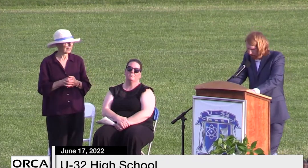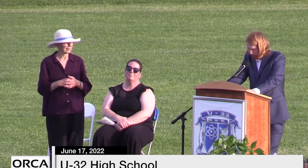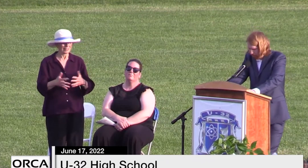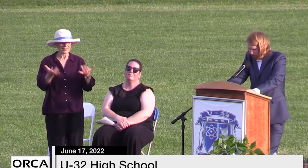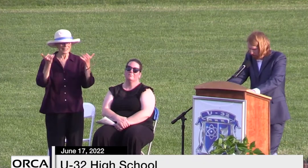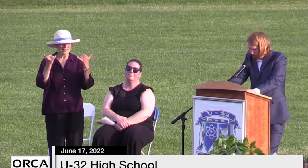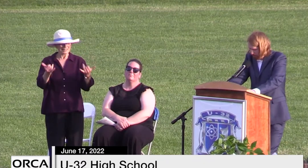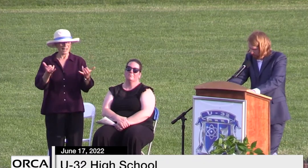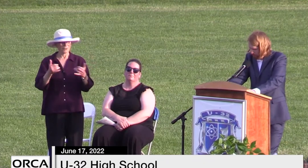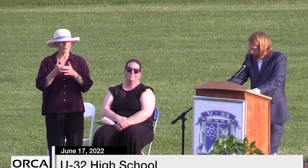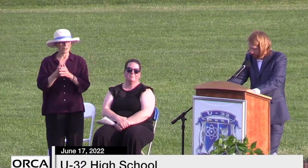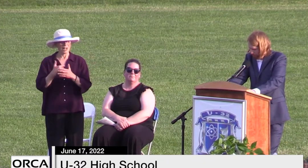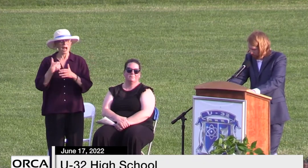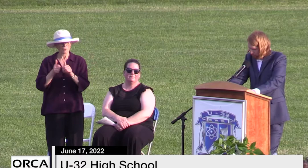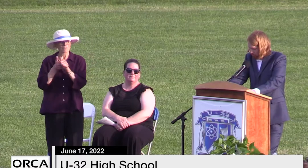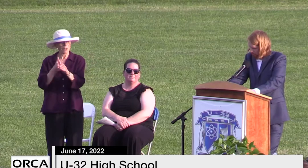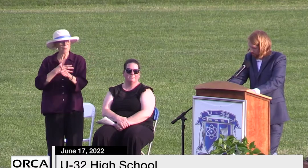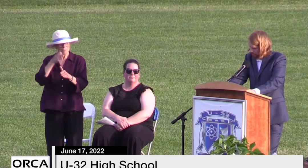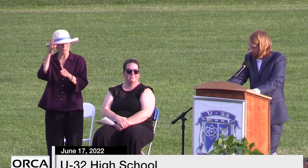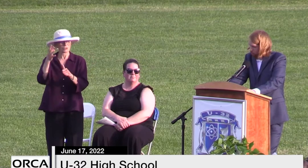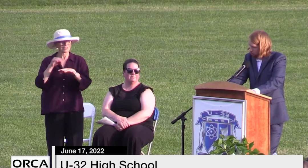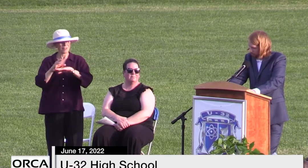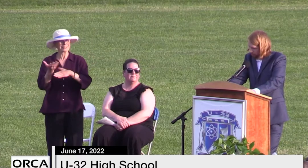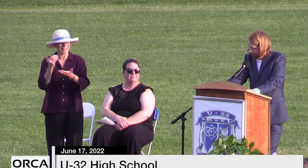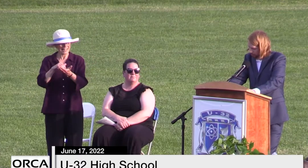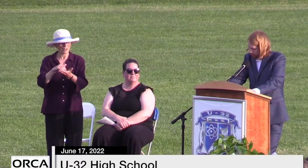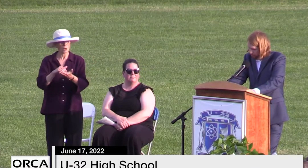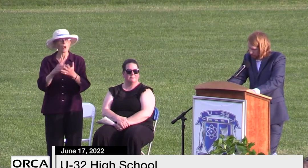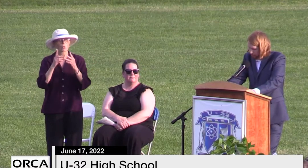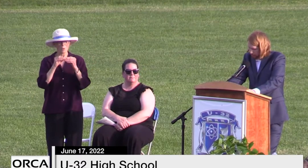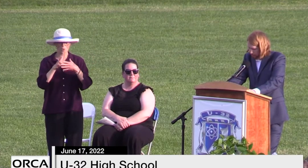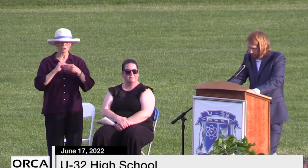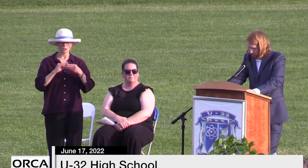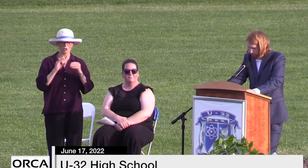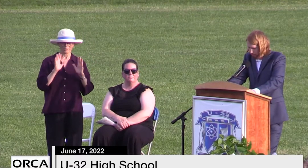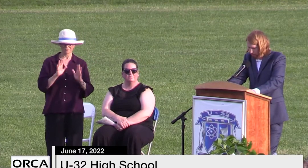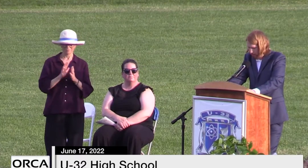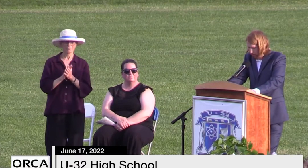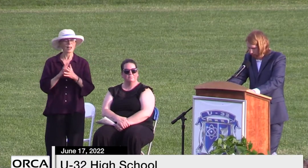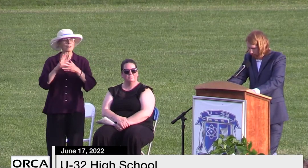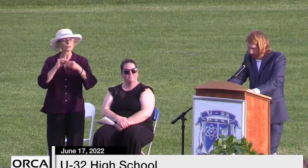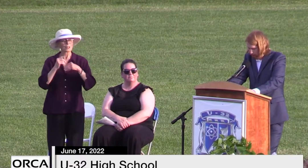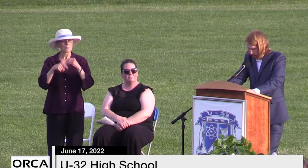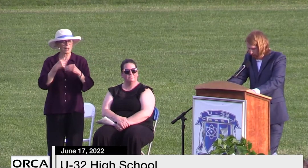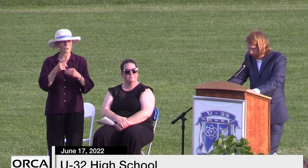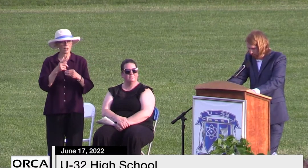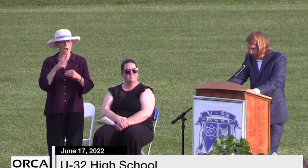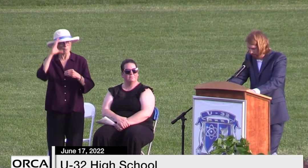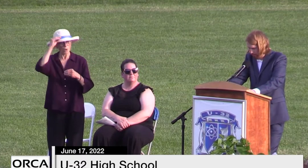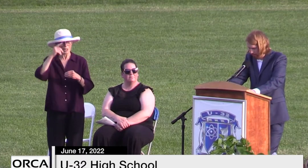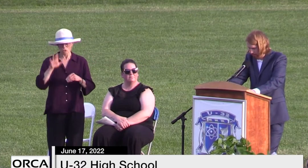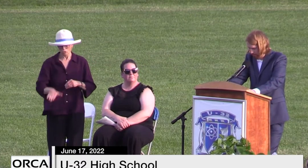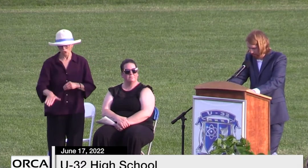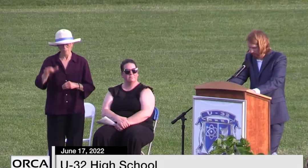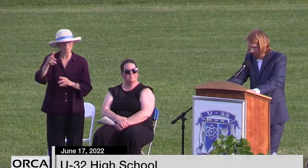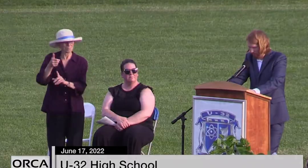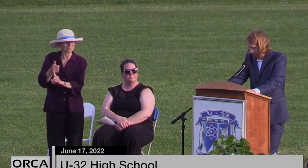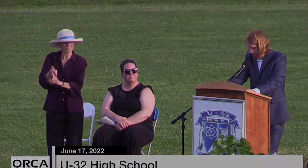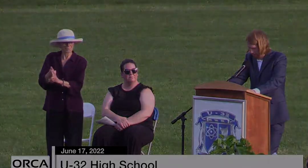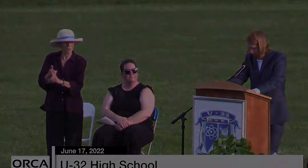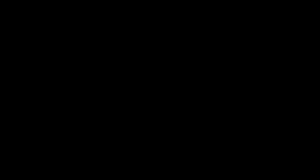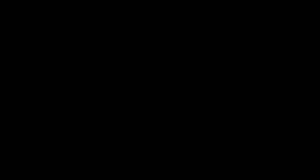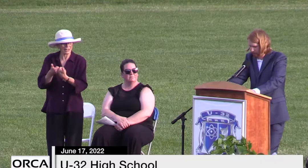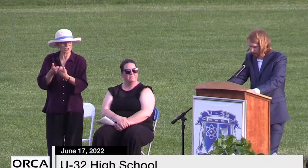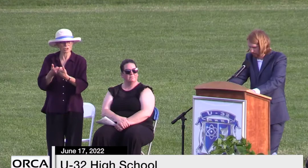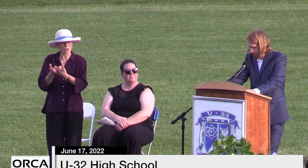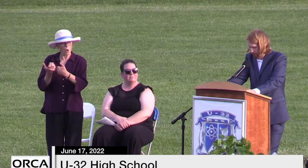Now, I will follow my parents' advice once more and share one more narrative. That narrative will be about a boy who grew up with his own set of challenges,